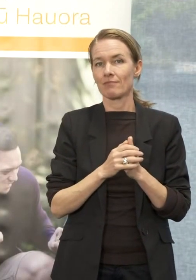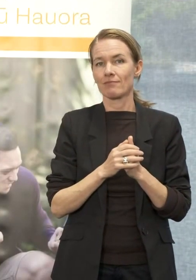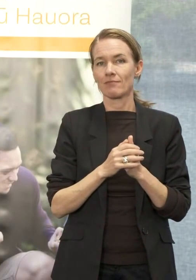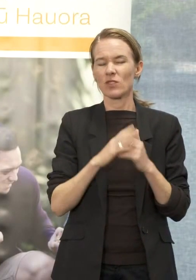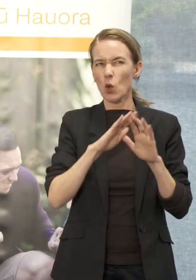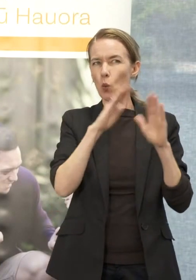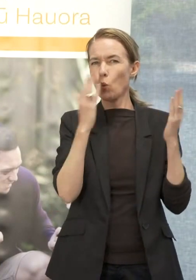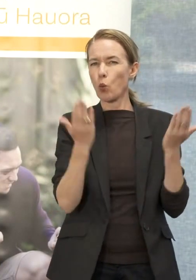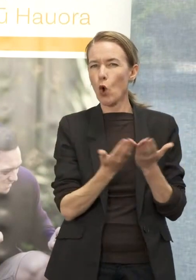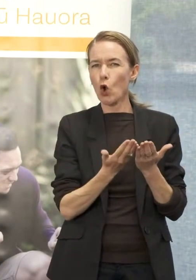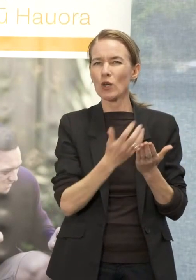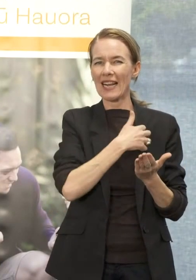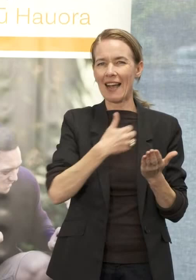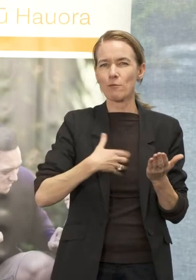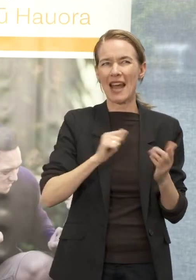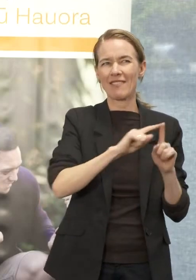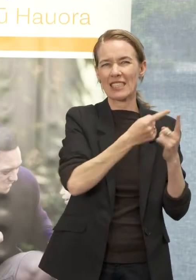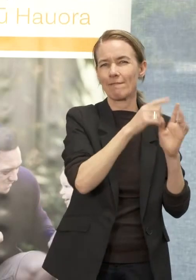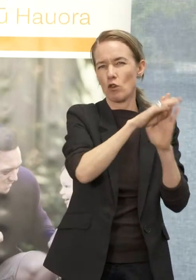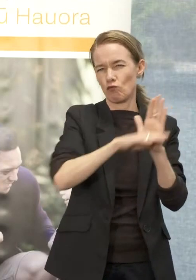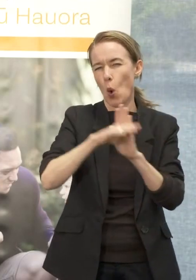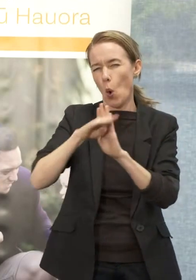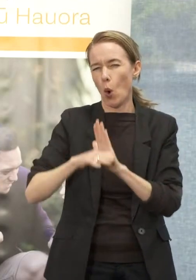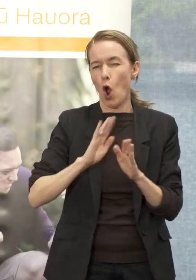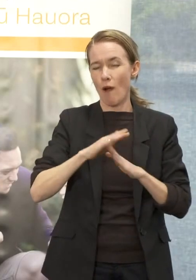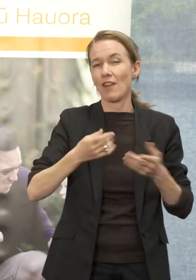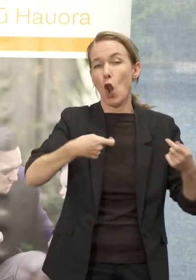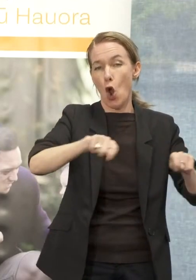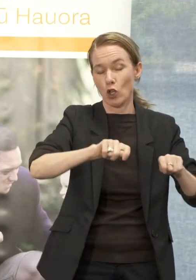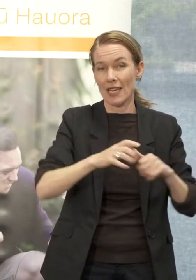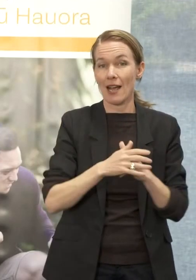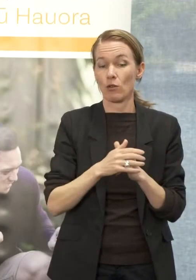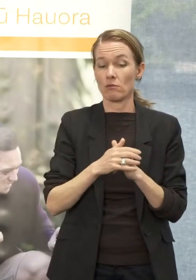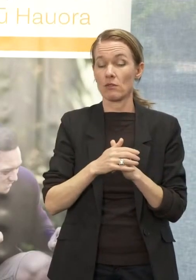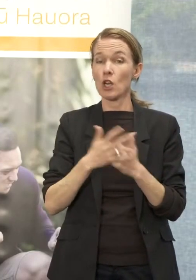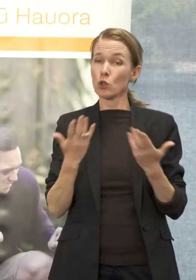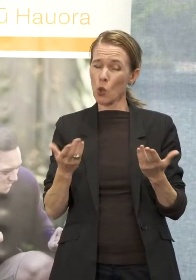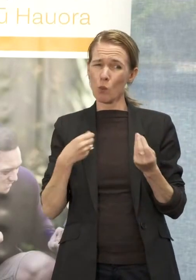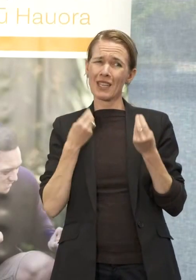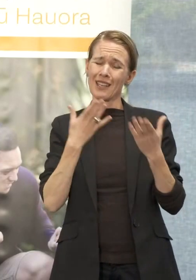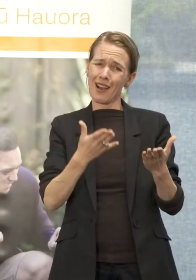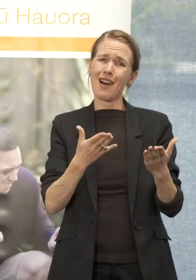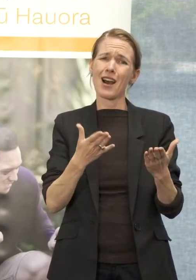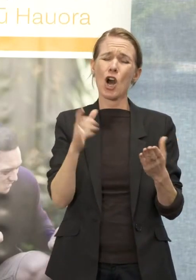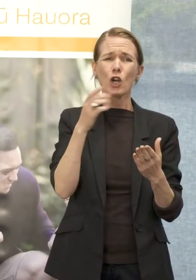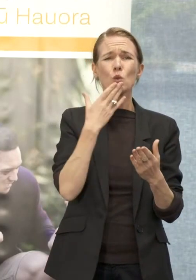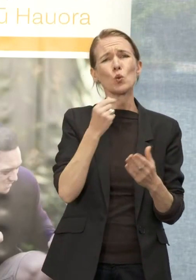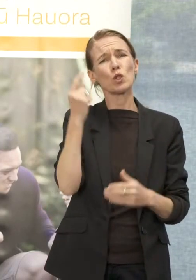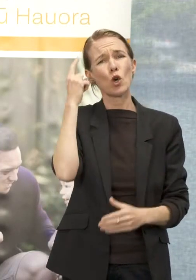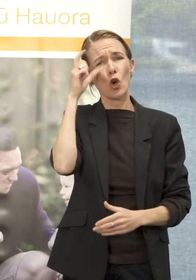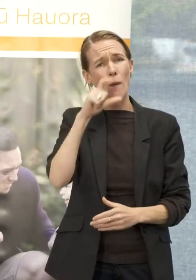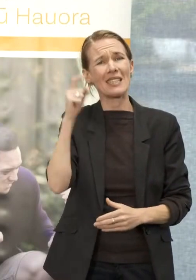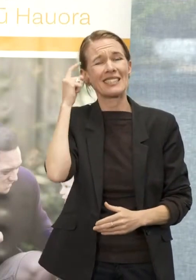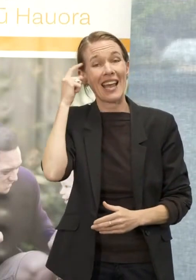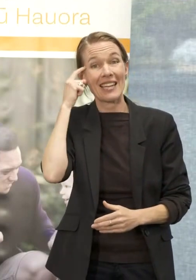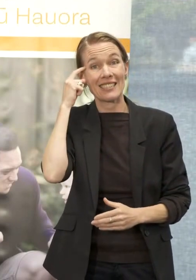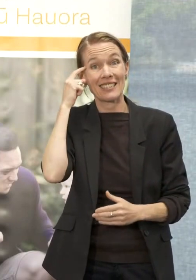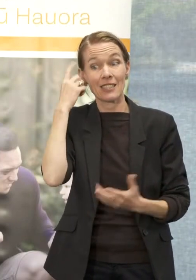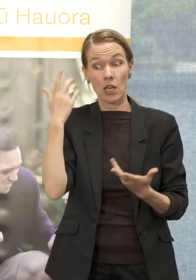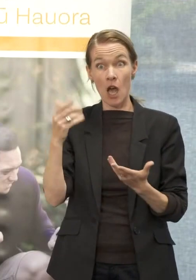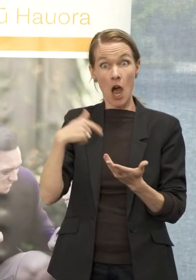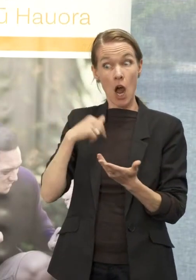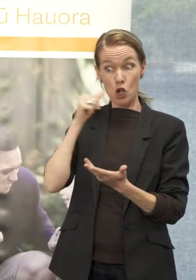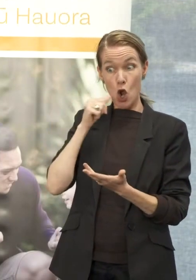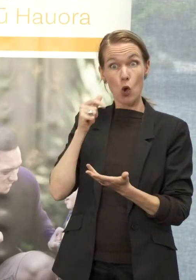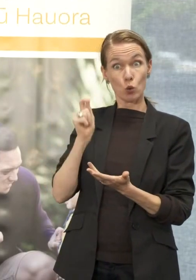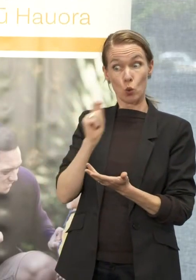from. It's really based on that sensible advice. Think ahead if you are coming to New Zealand. It will help